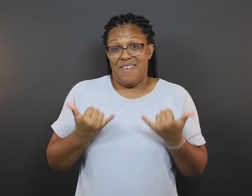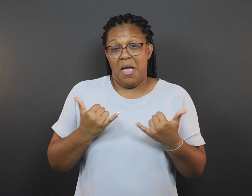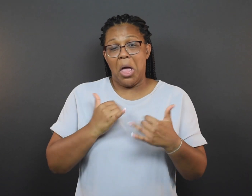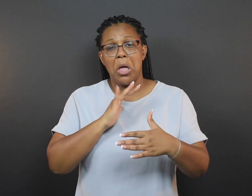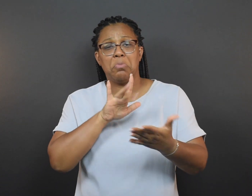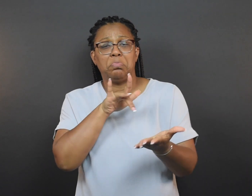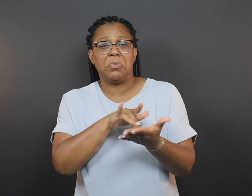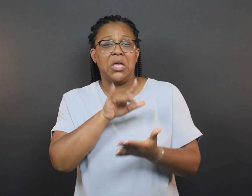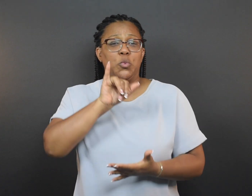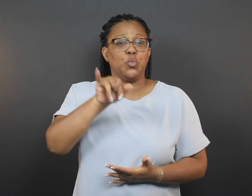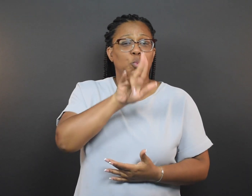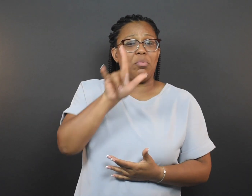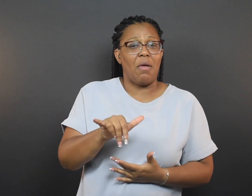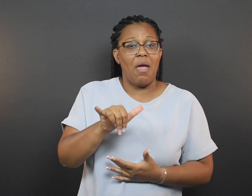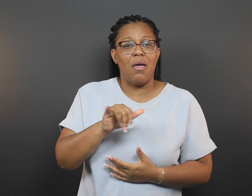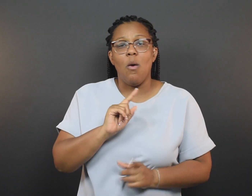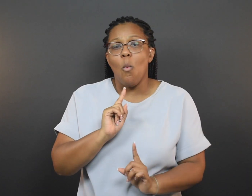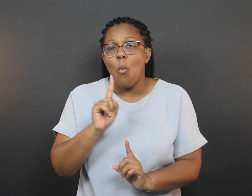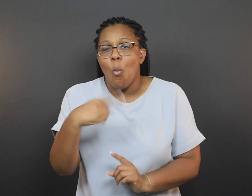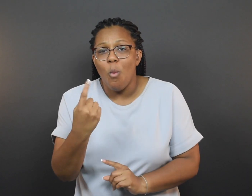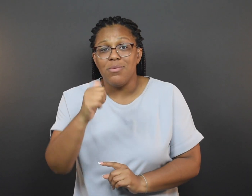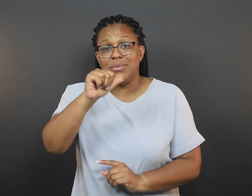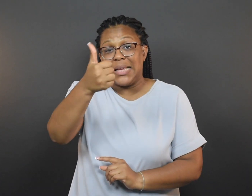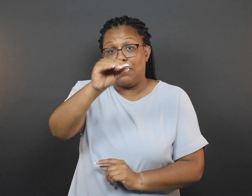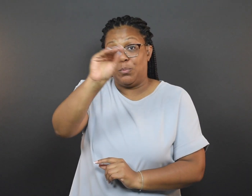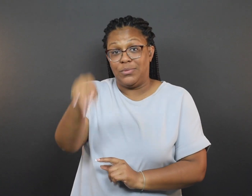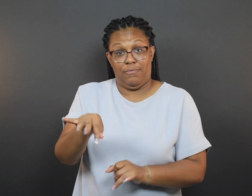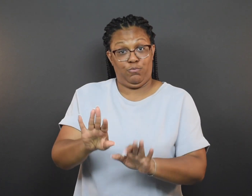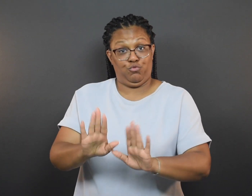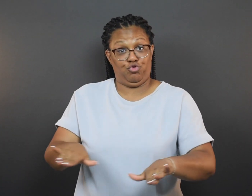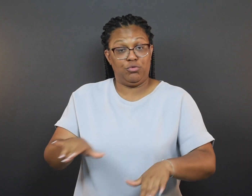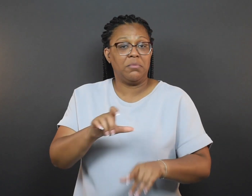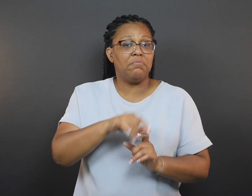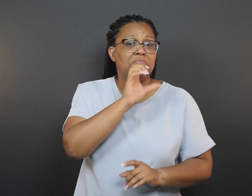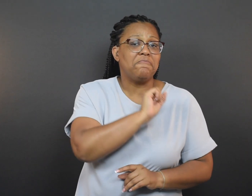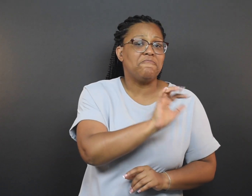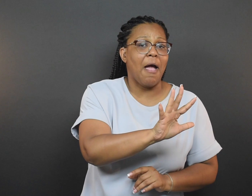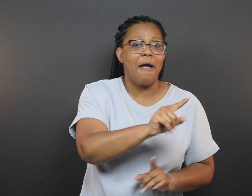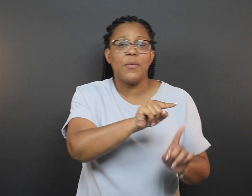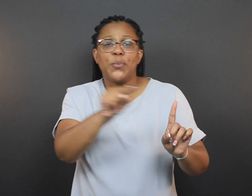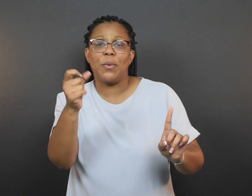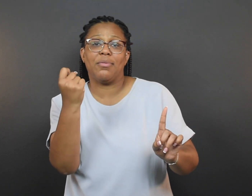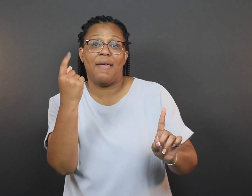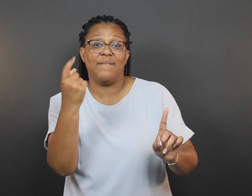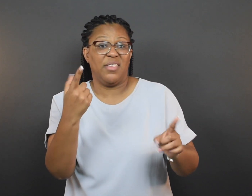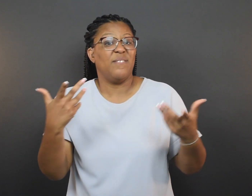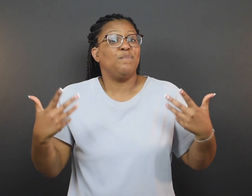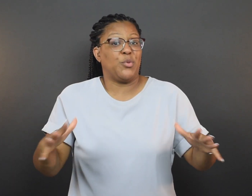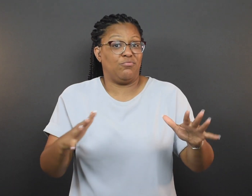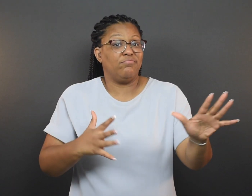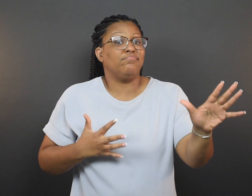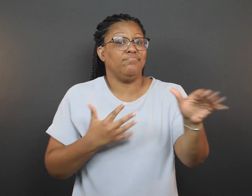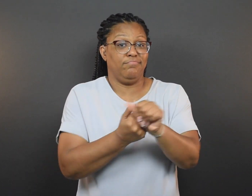As of mid-July, only about 10% of children aged 5 to 11 were up to date